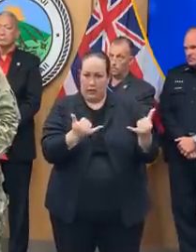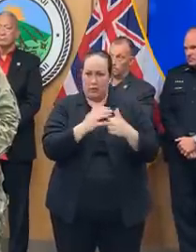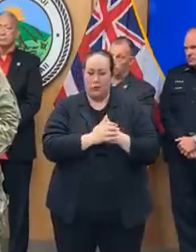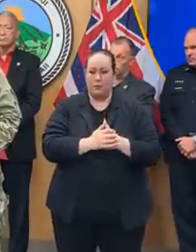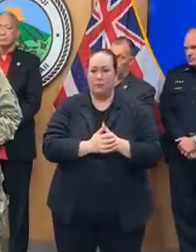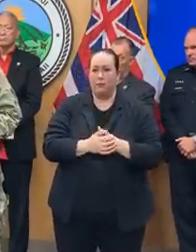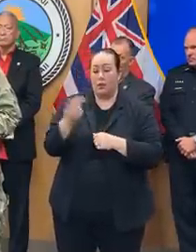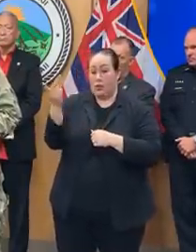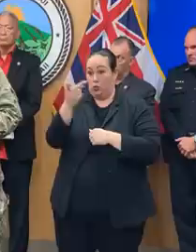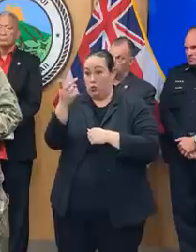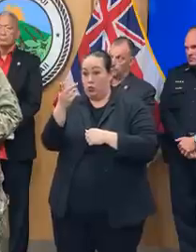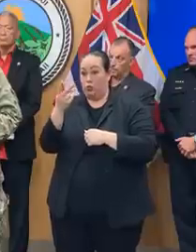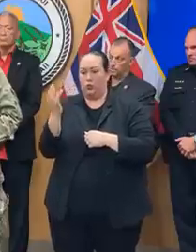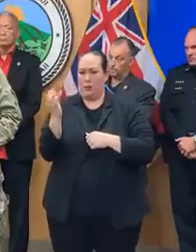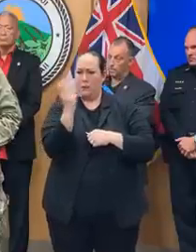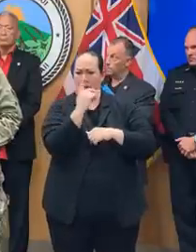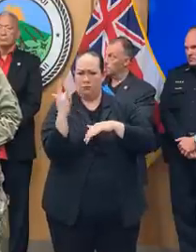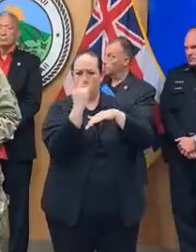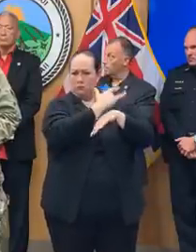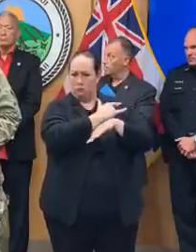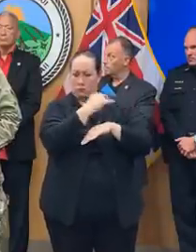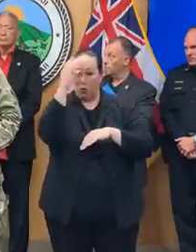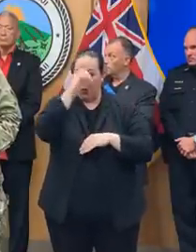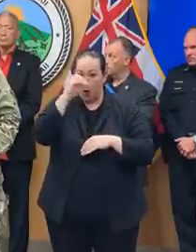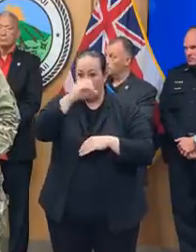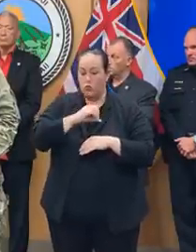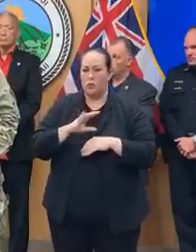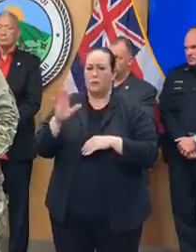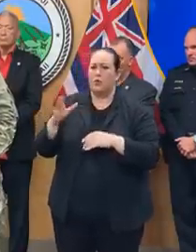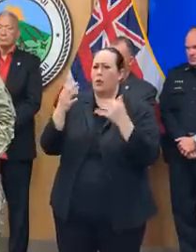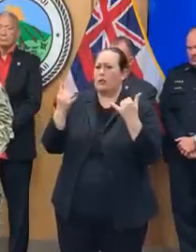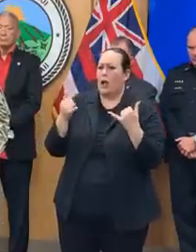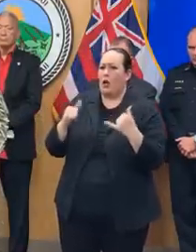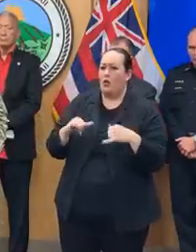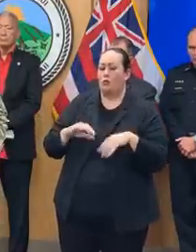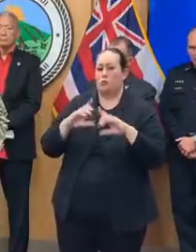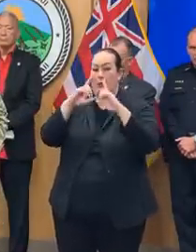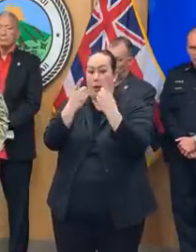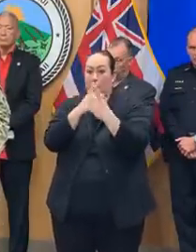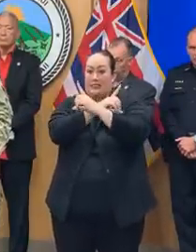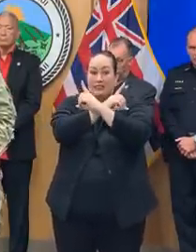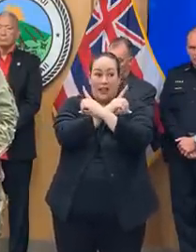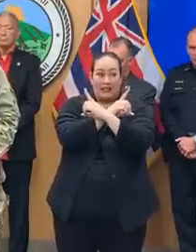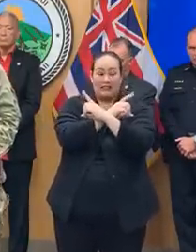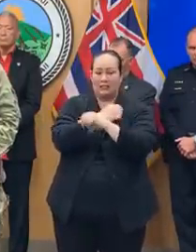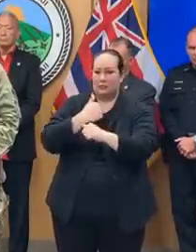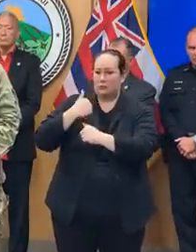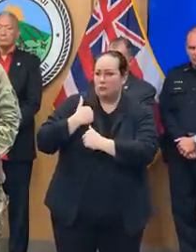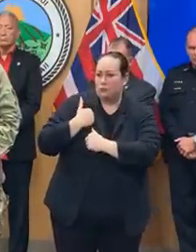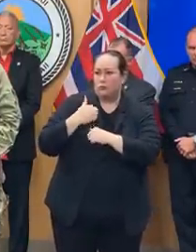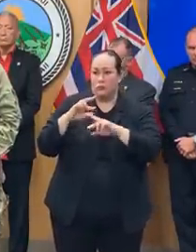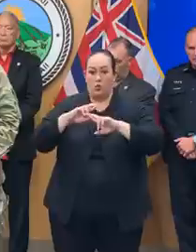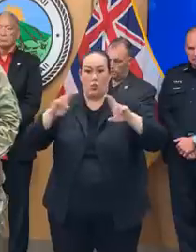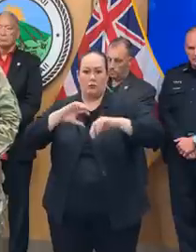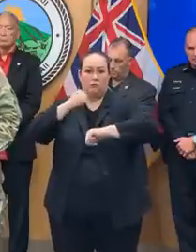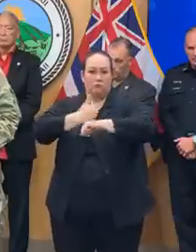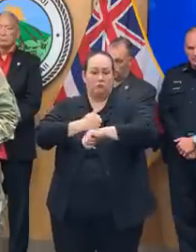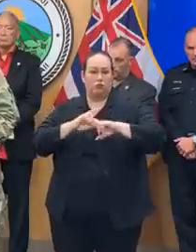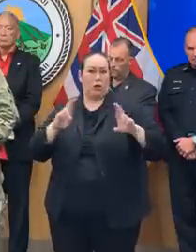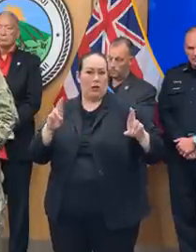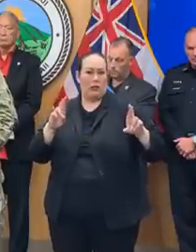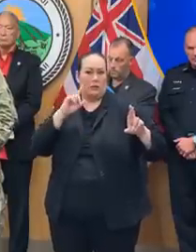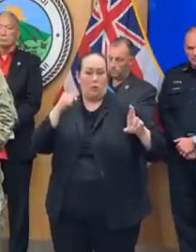now, and we have the rest of DOD, or the rest of the Department of Defense assets and capabilities postured to be able to support the County